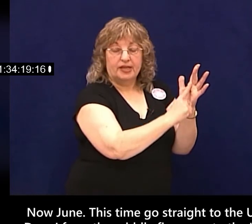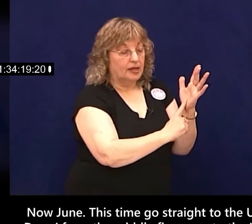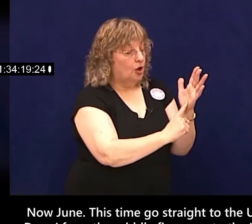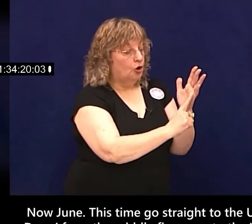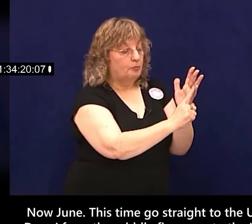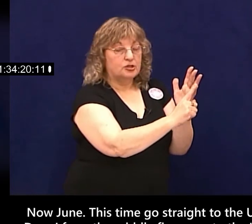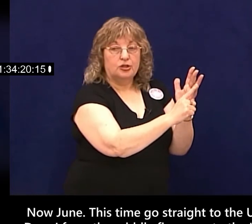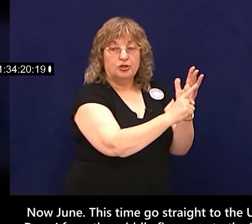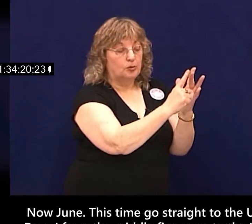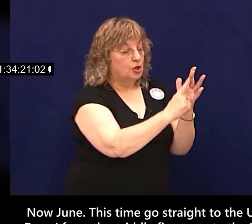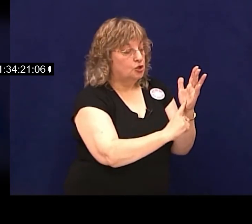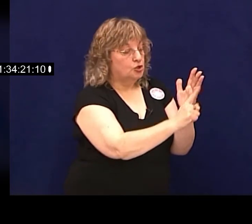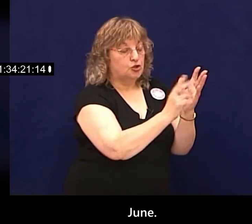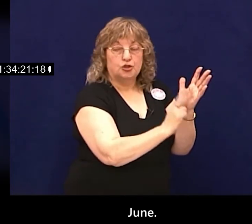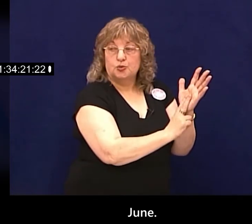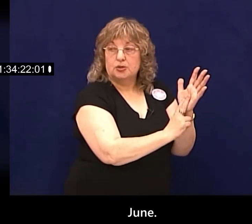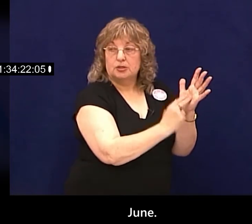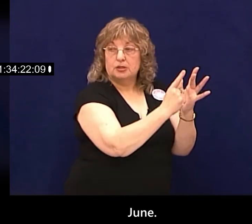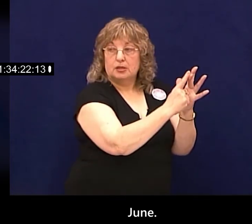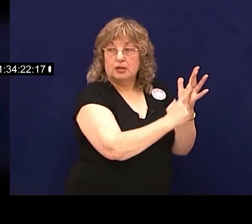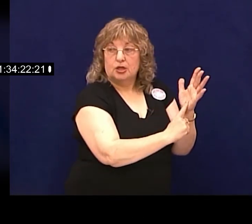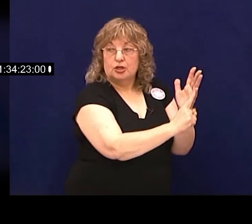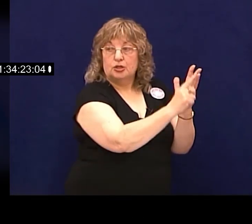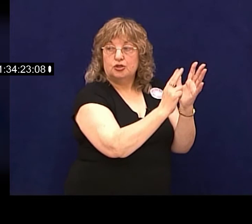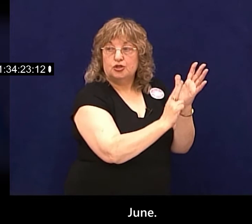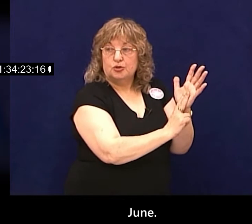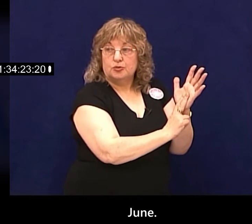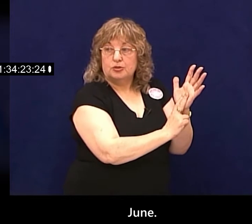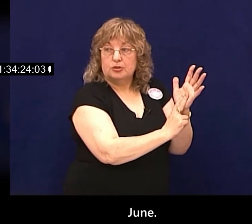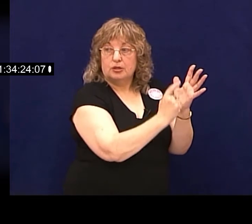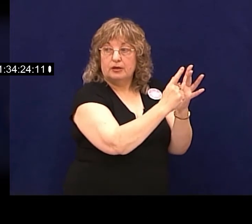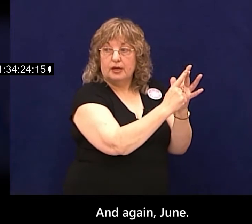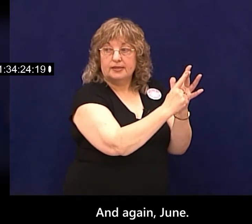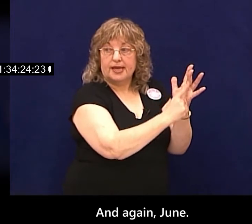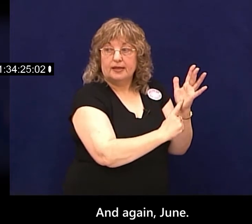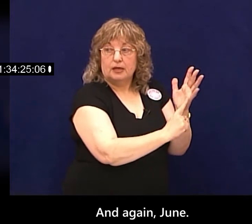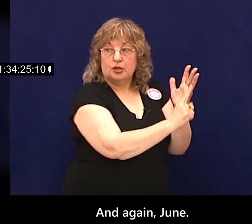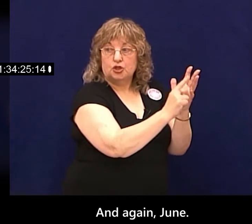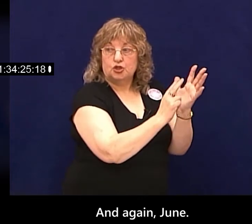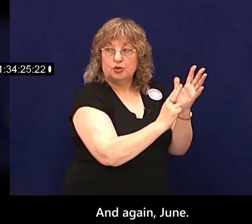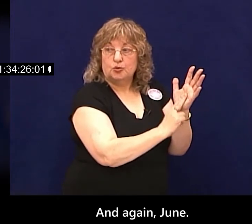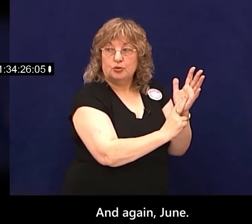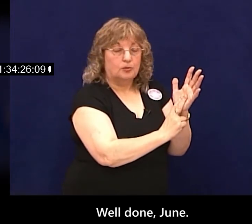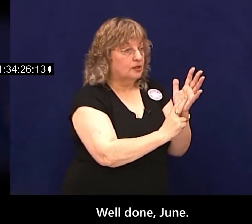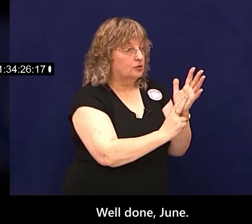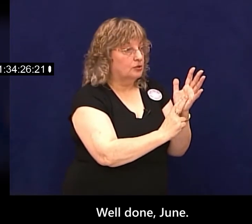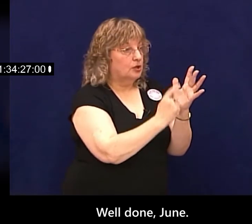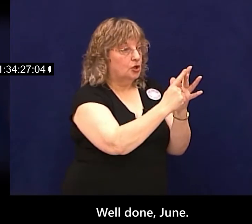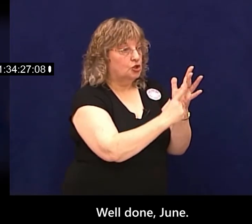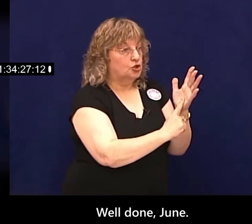finger up to the U. June. June. And again, June. Well done.